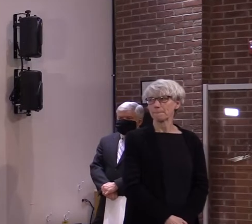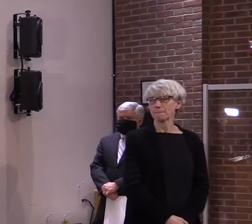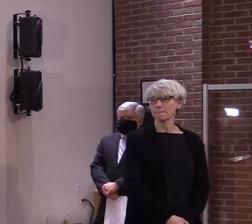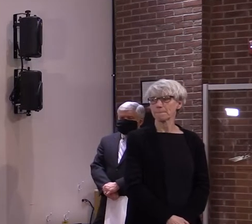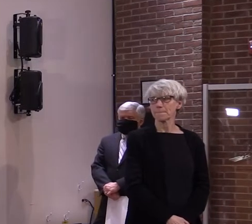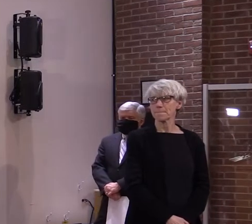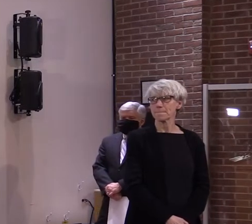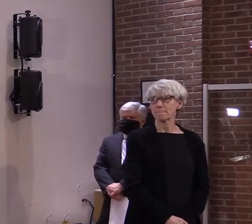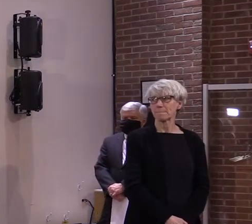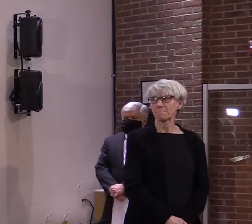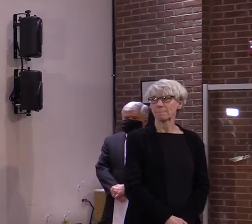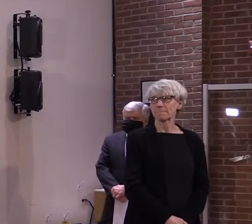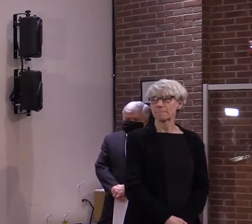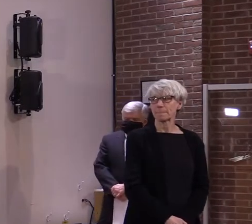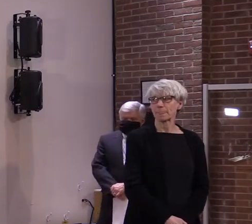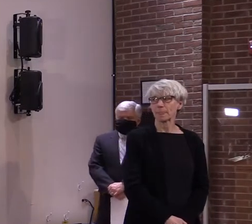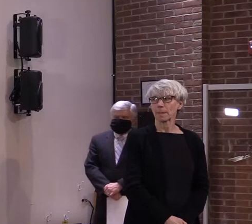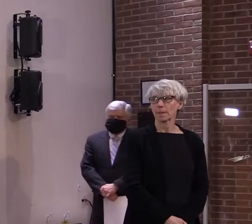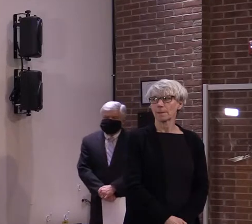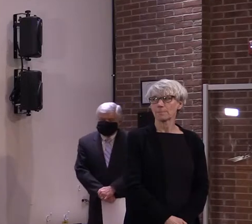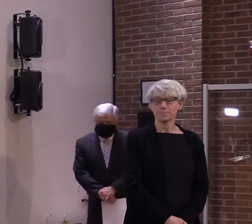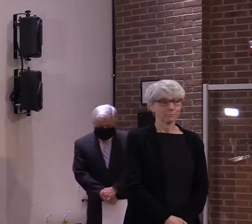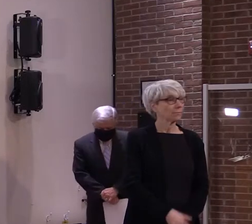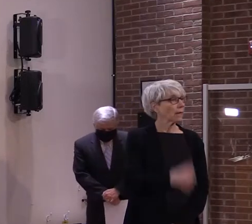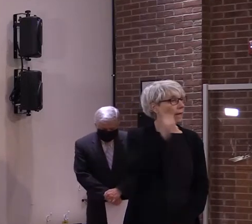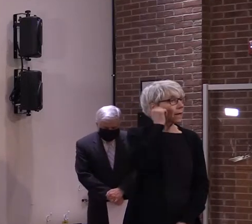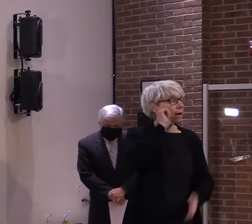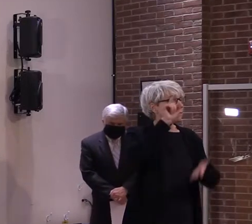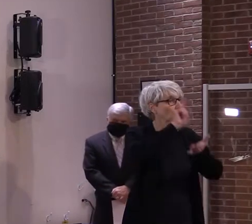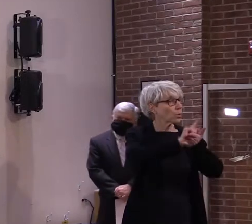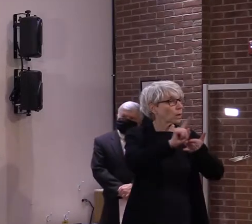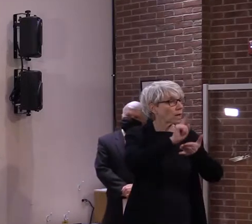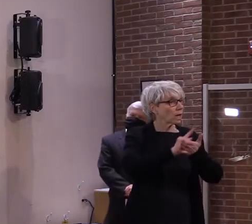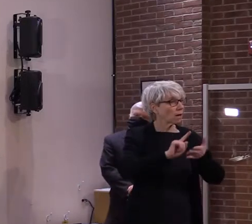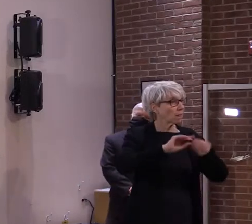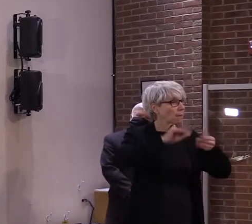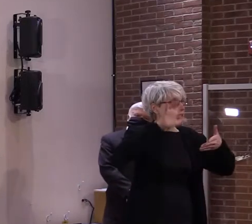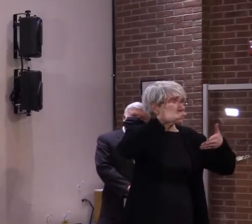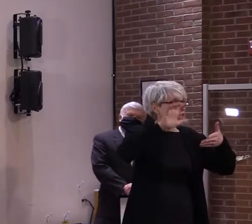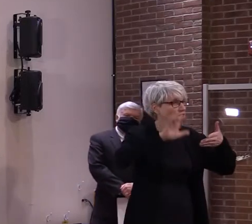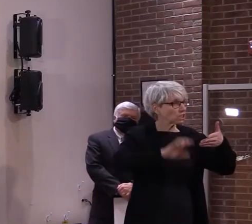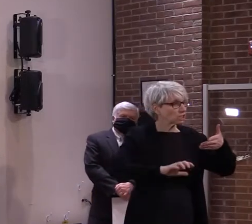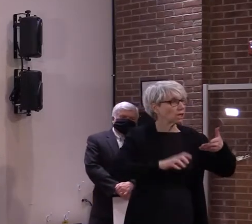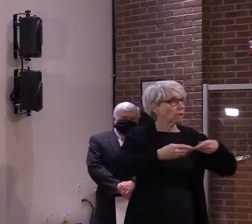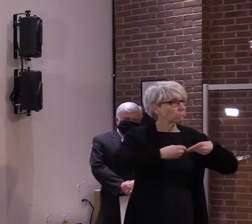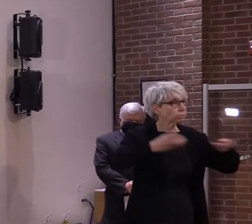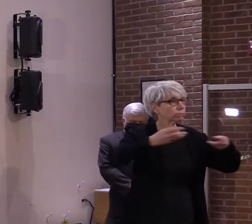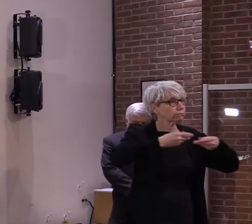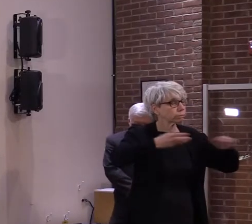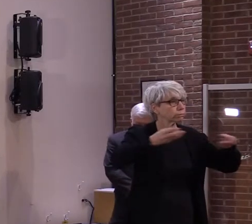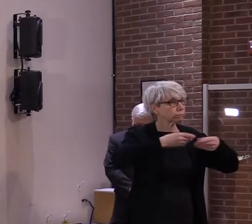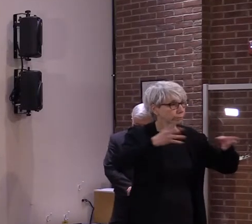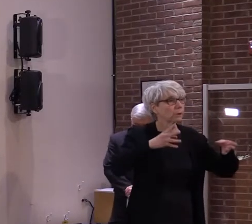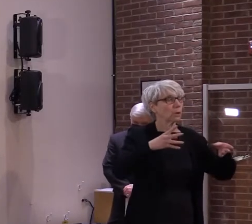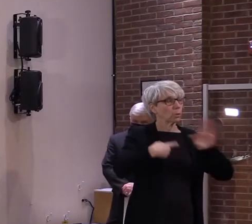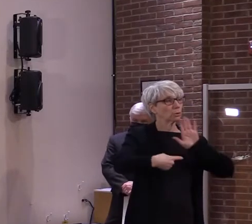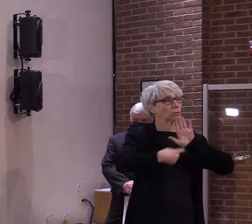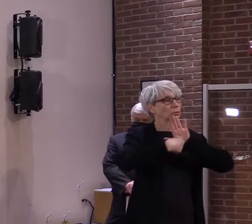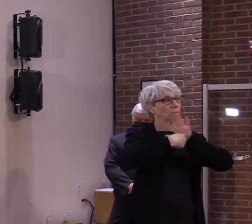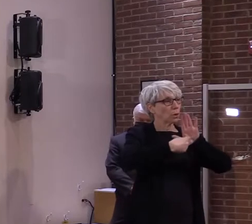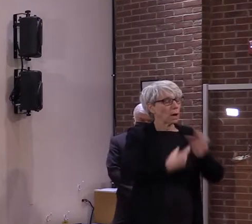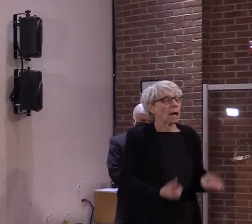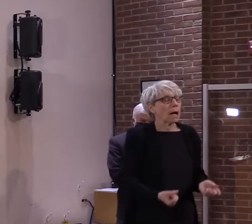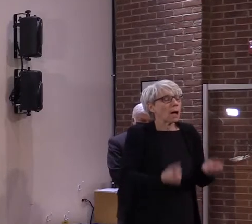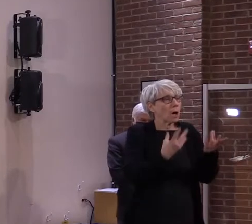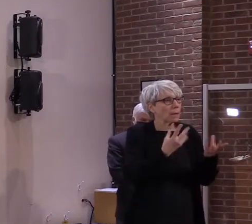So, Stephen, weekly we include in our full data presentation the weekly number of cases that were found in a